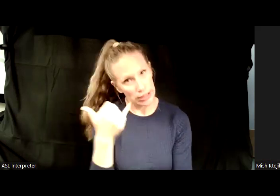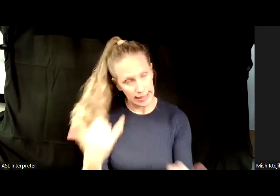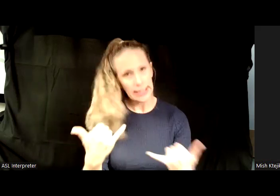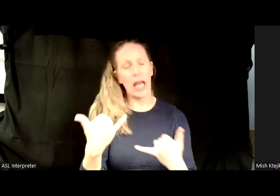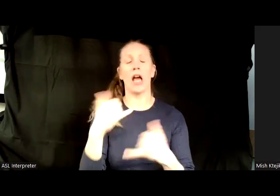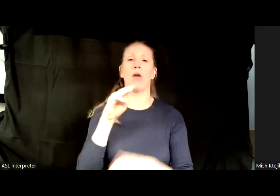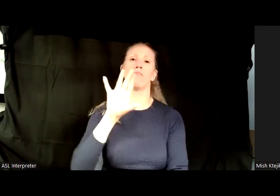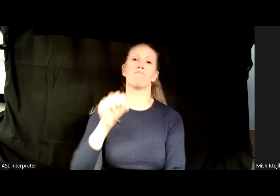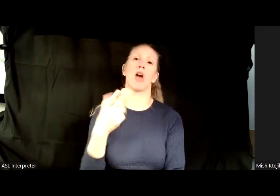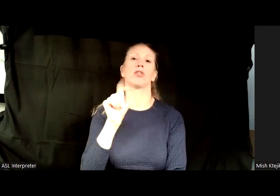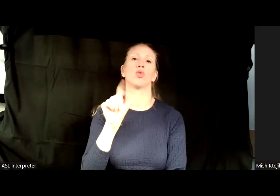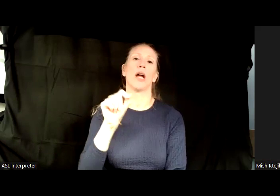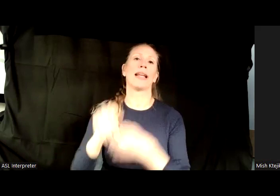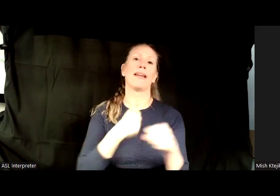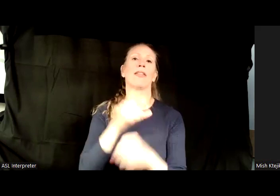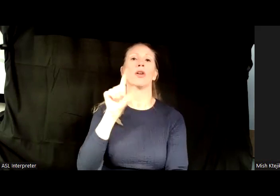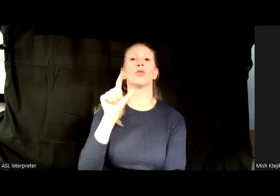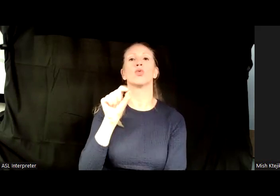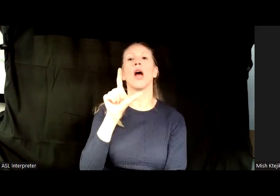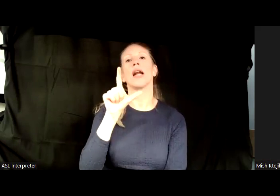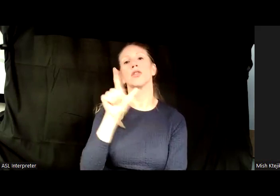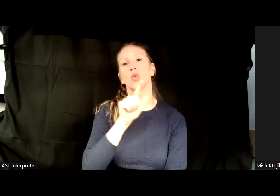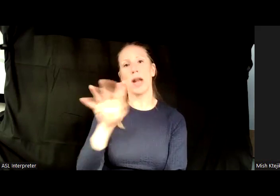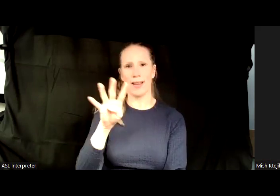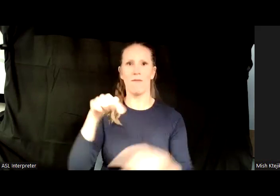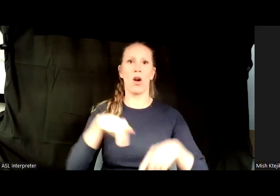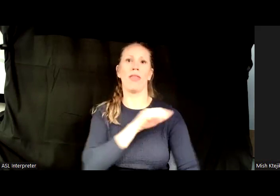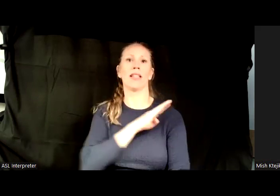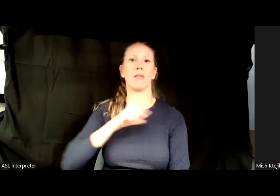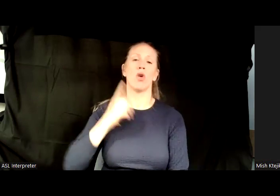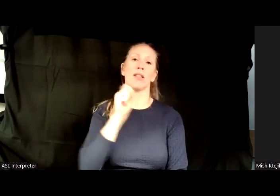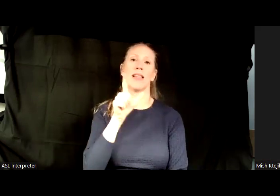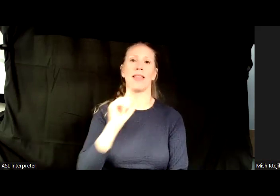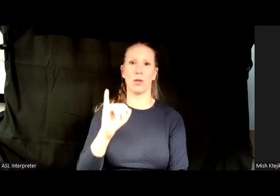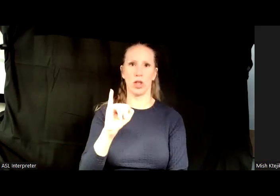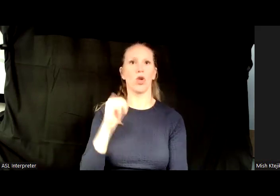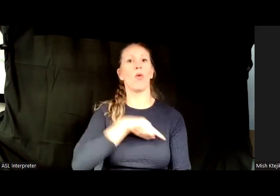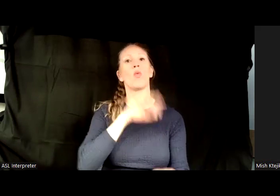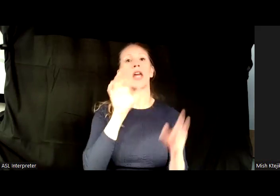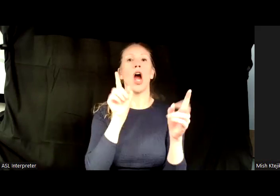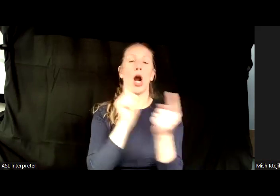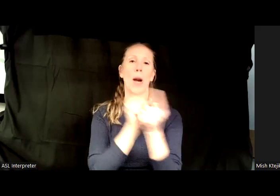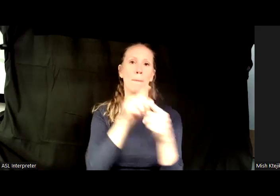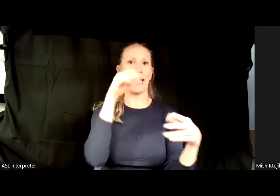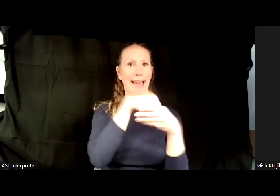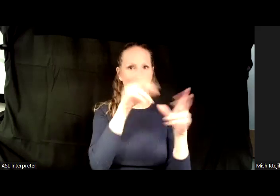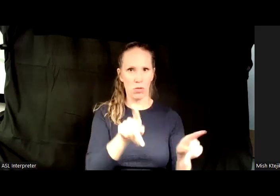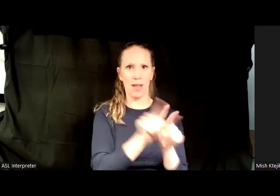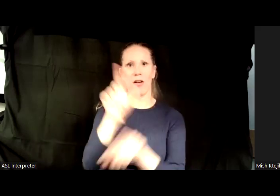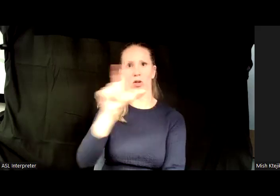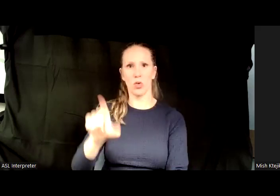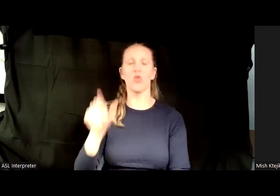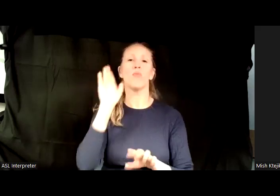10:13, March 20th, 2024. This is the Board of Sign Language Interpreters. We're meeting in person and through Zoom, and it's